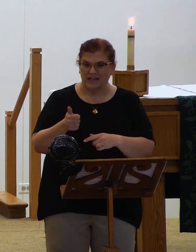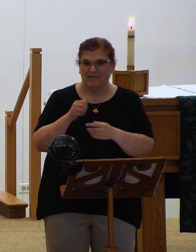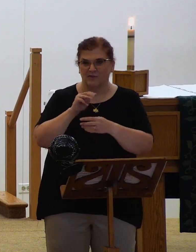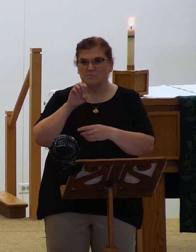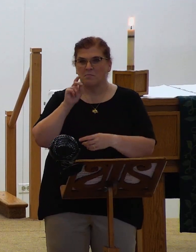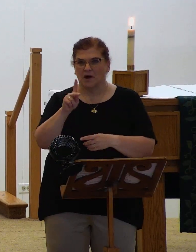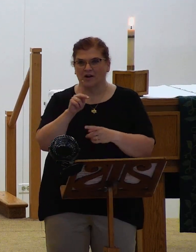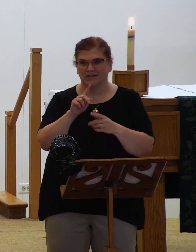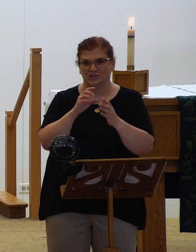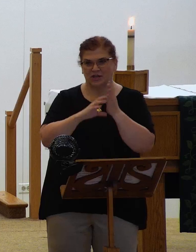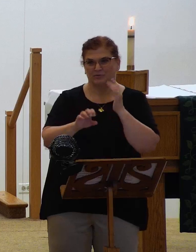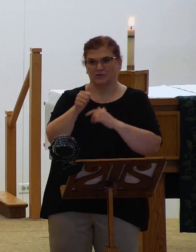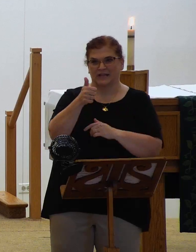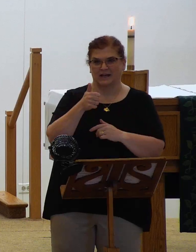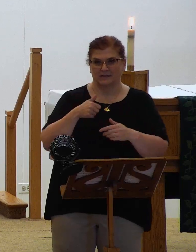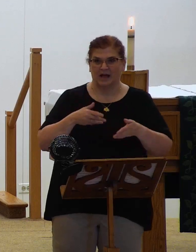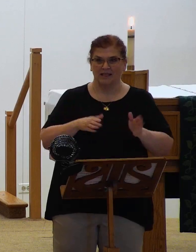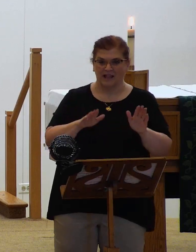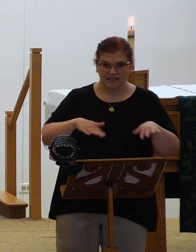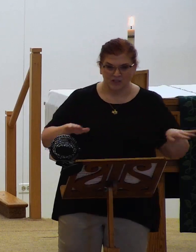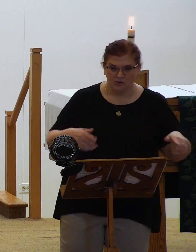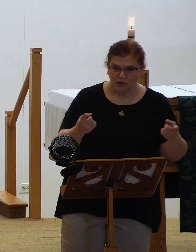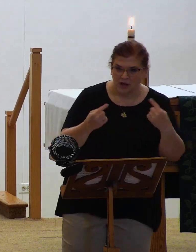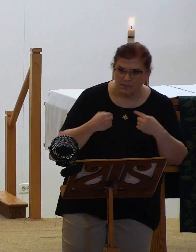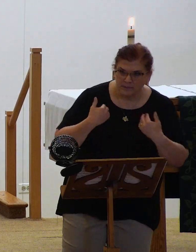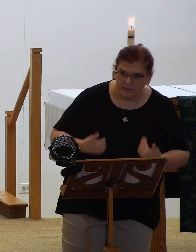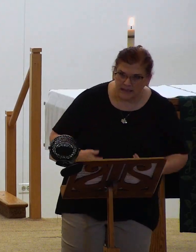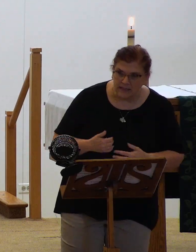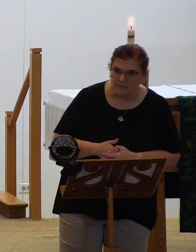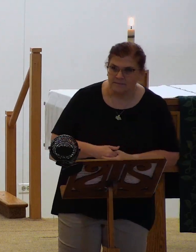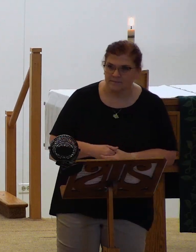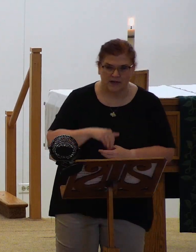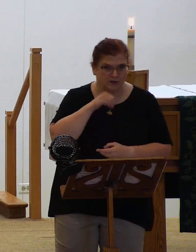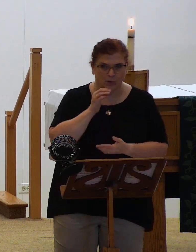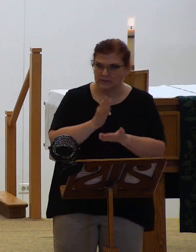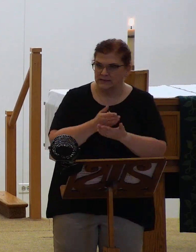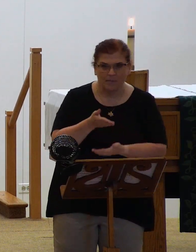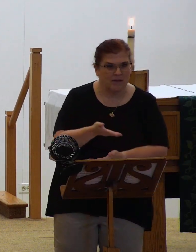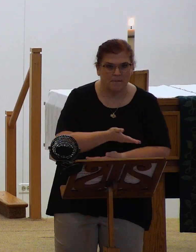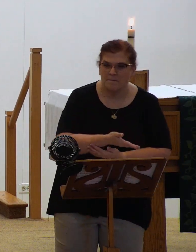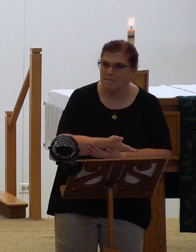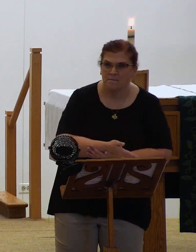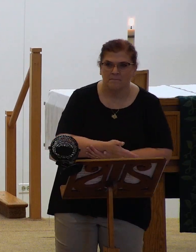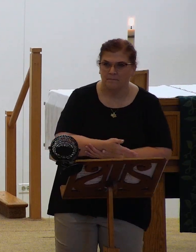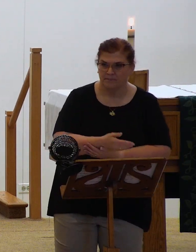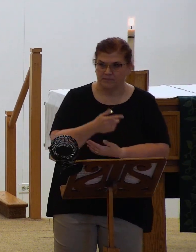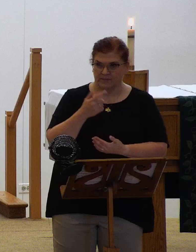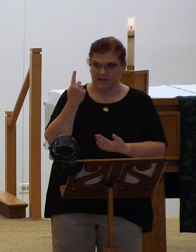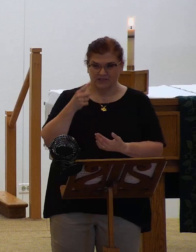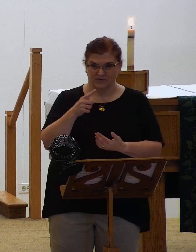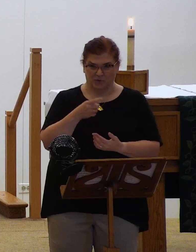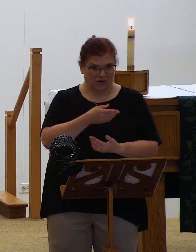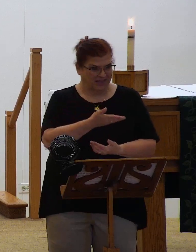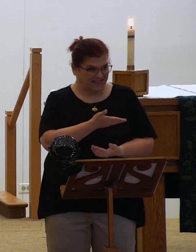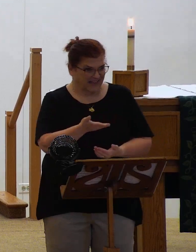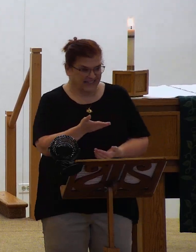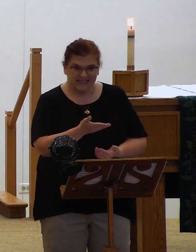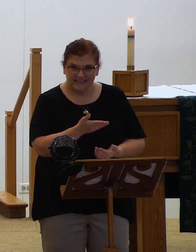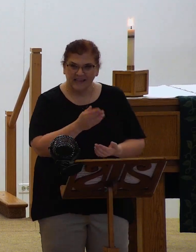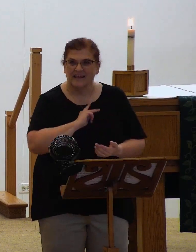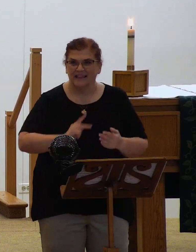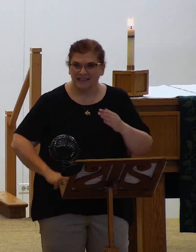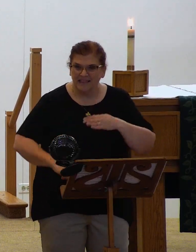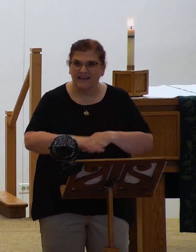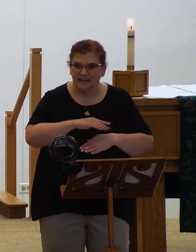he says, "Let the little children come to me, and do not stop them, for it is to such as these that the kingdom of